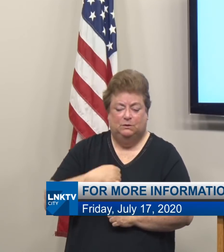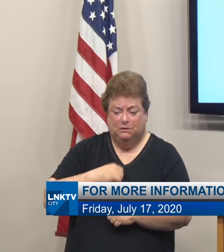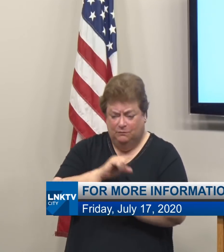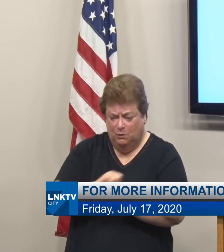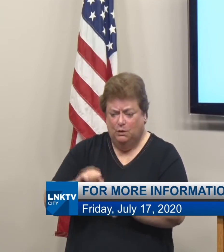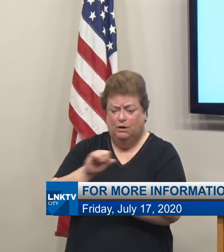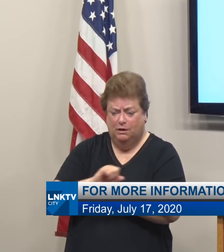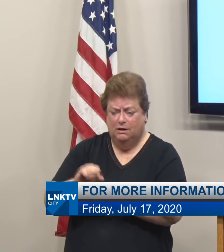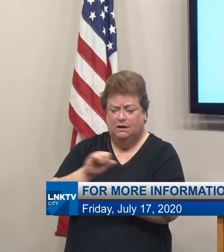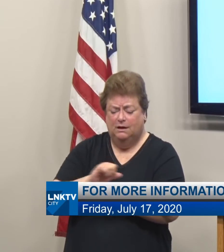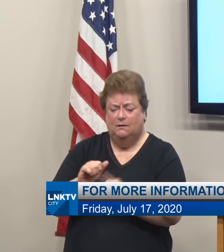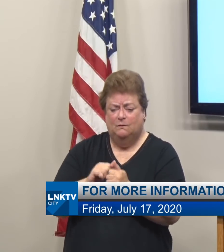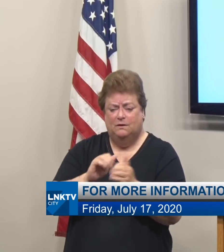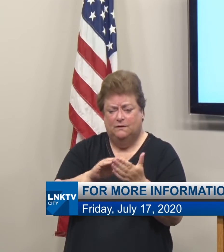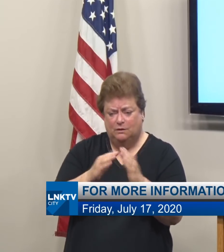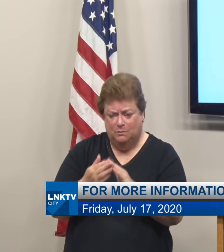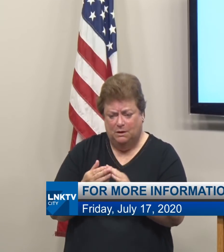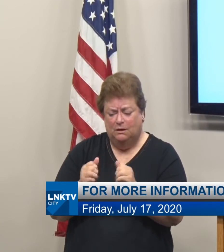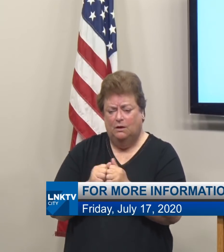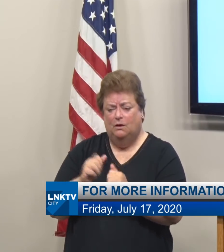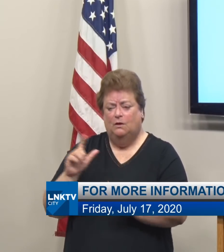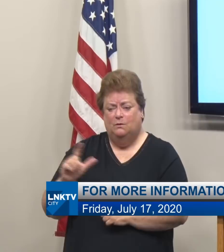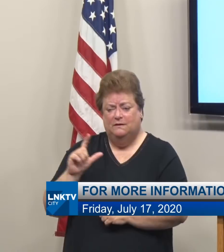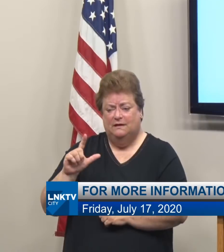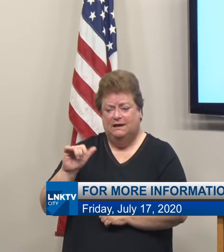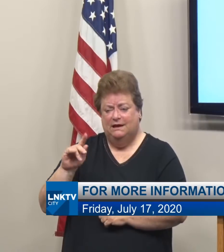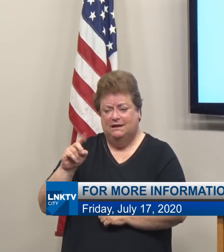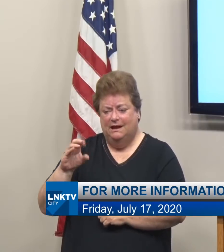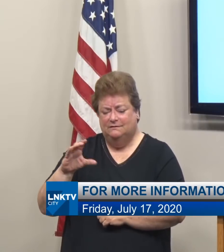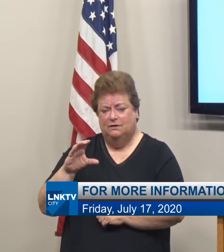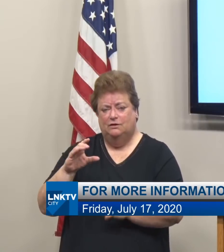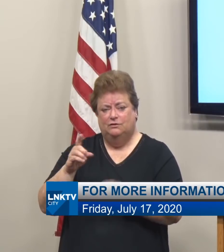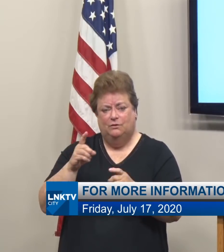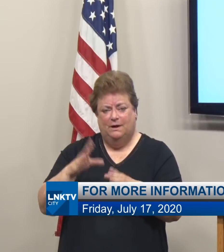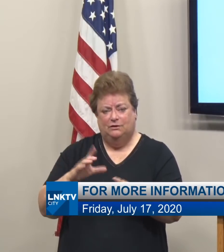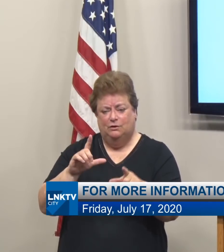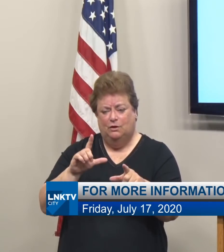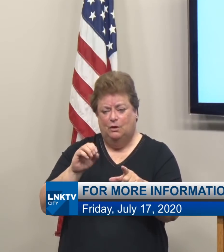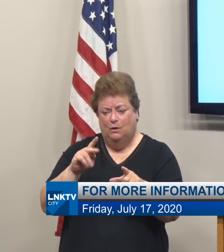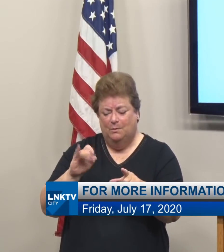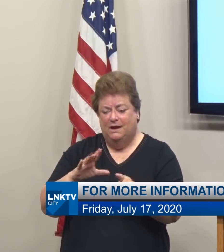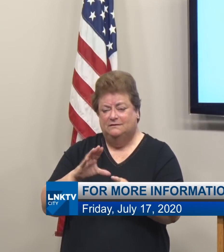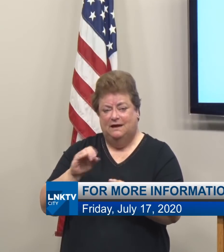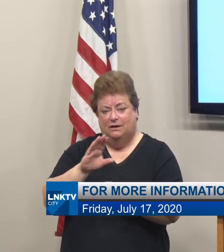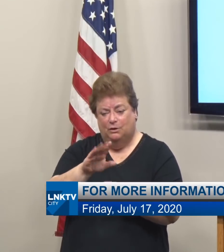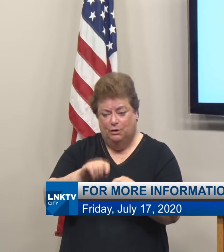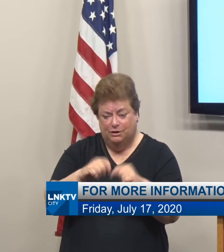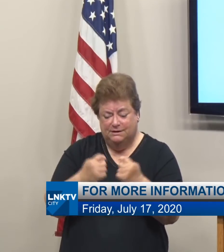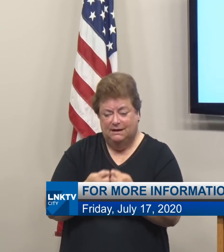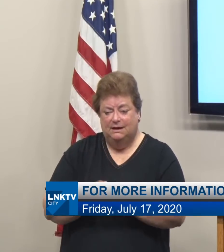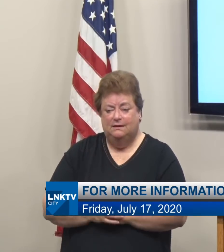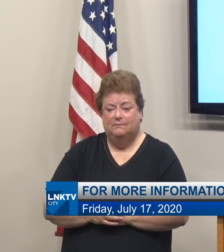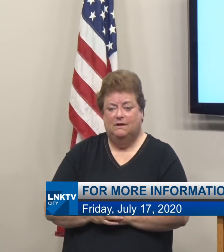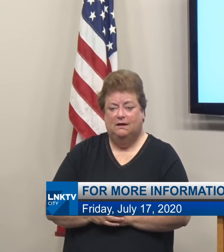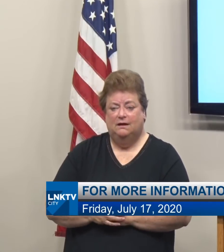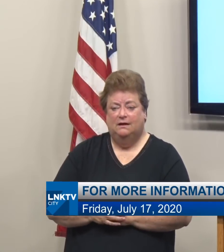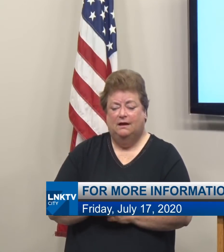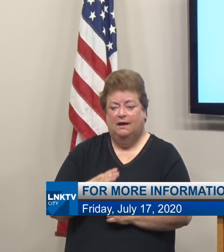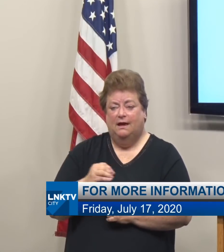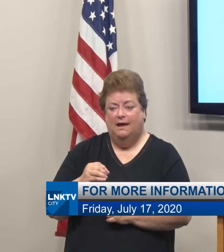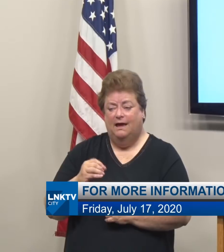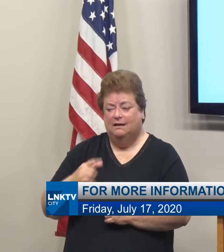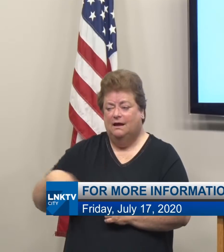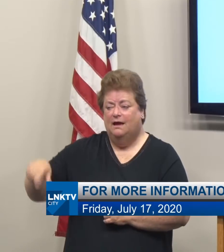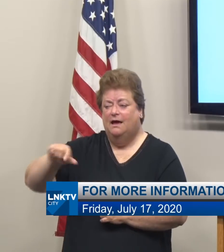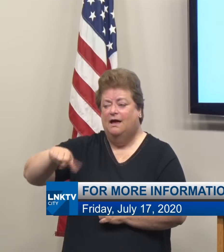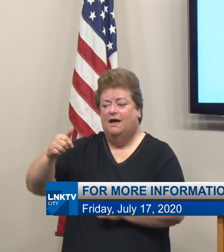tirelessly with our community, with Lincoln Lancaster County Health, Dr. Lopez, or Director Lopez, and members of her team, and fellow schools to